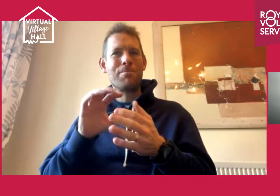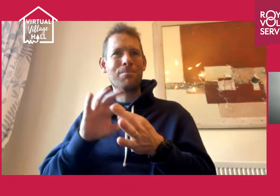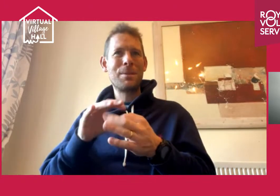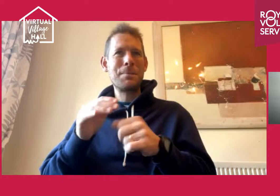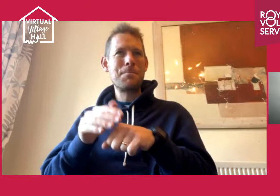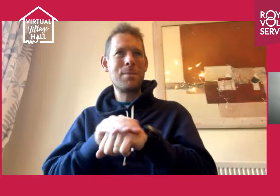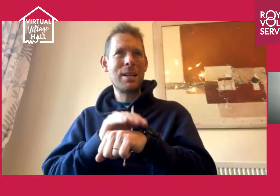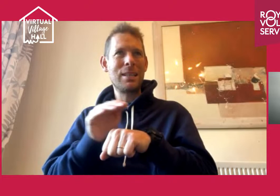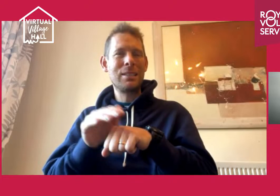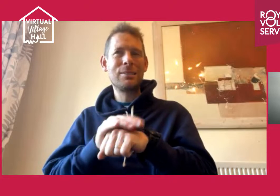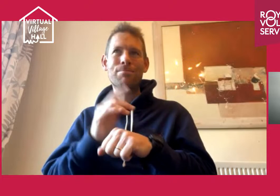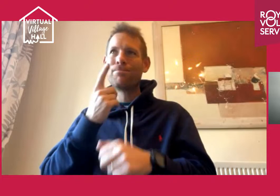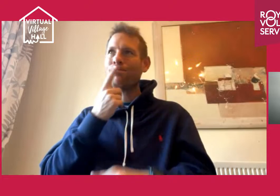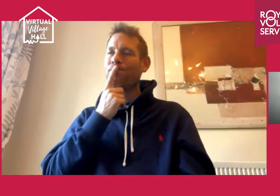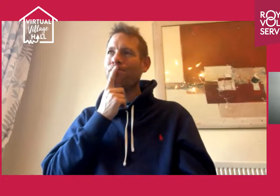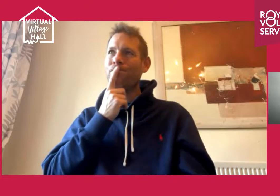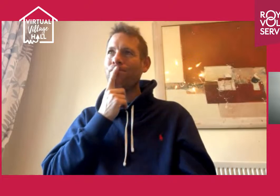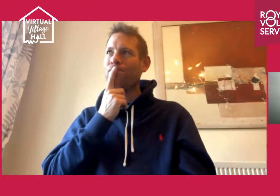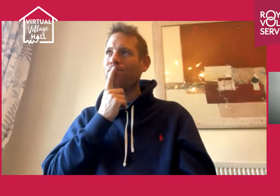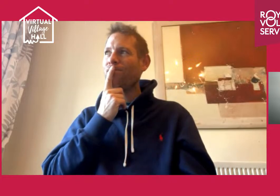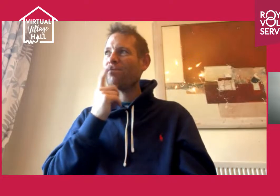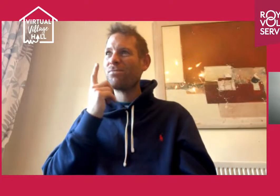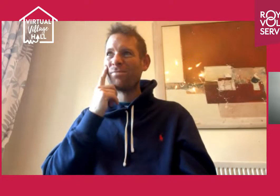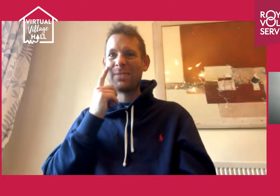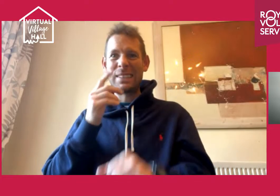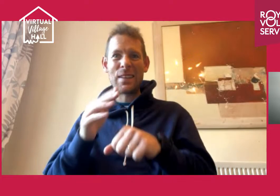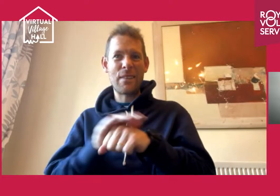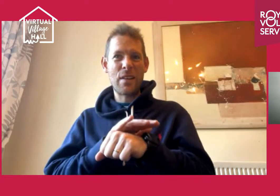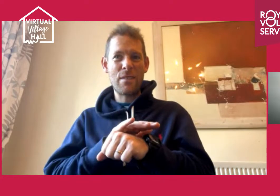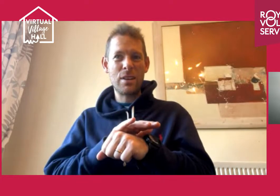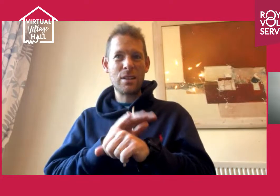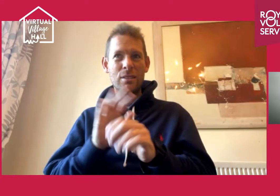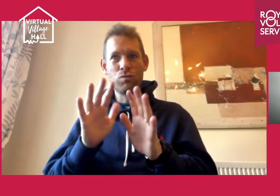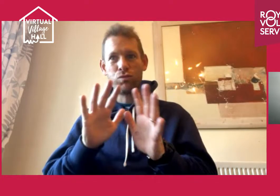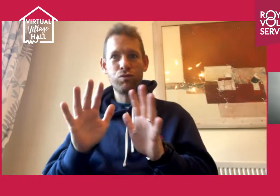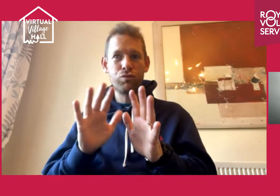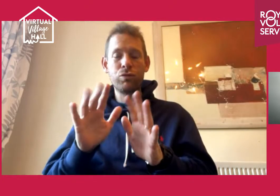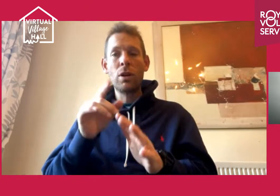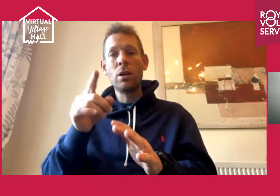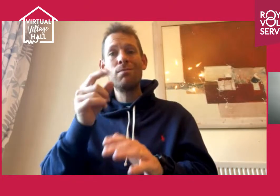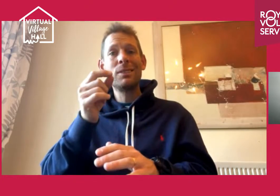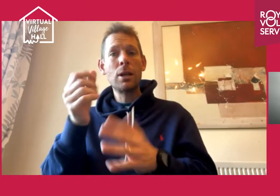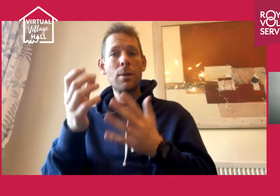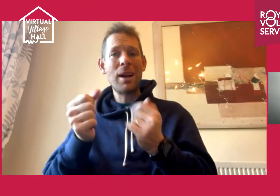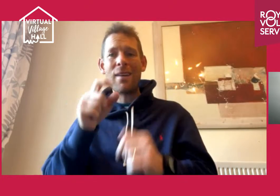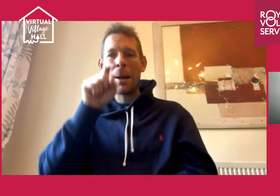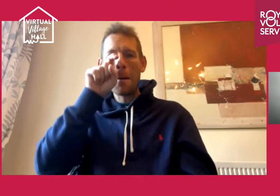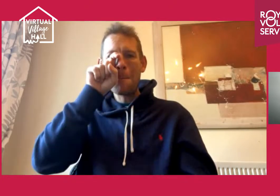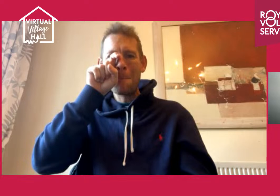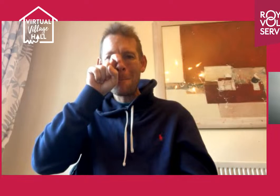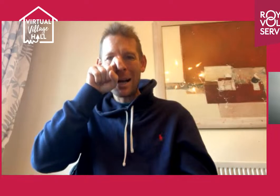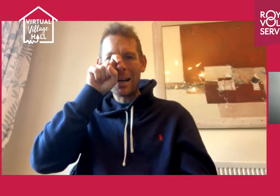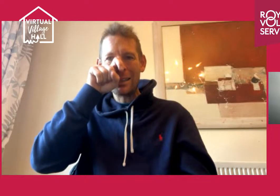I'm trying to think of other pets that people might have. I've covered the majority of common